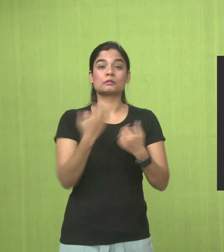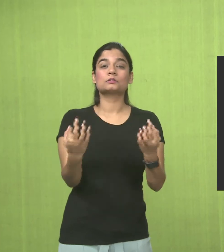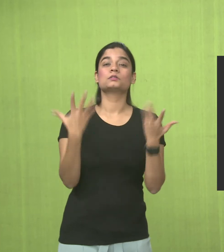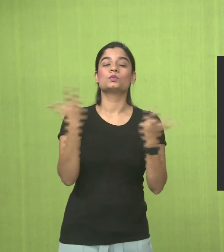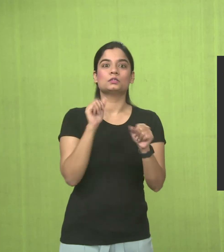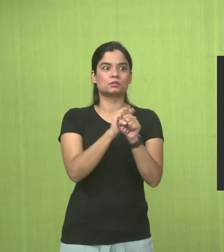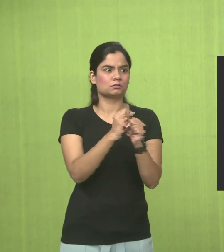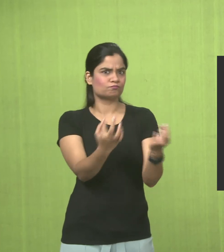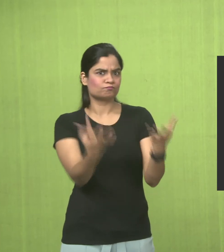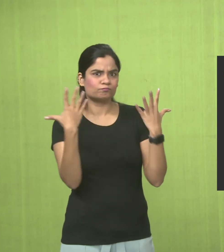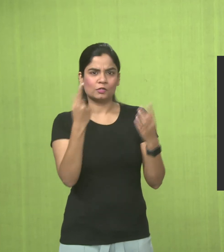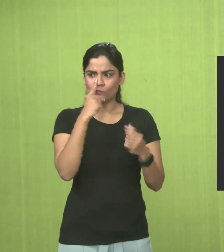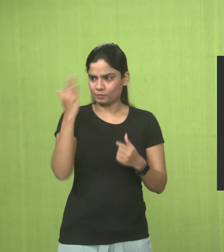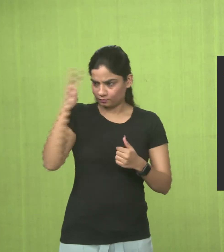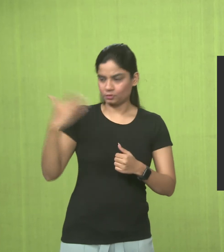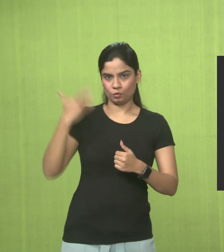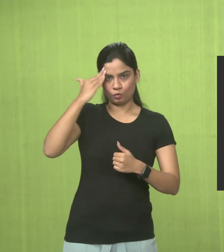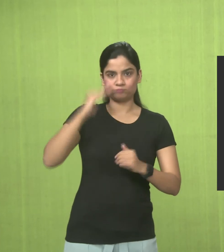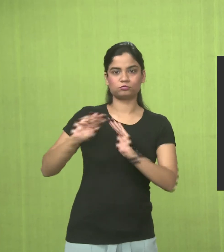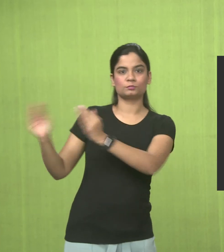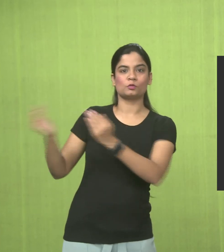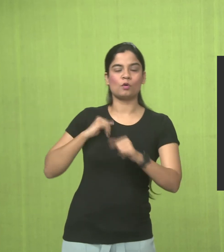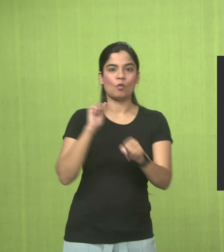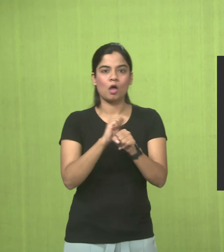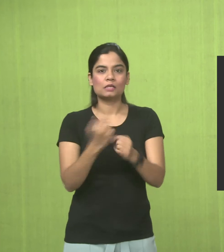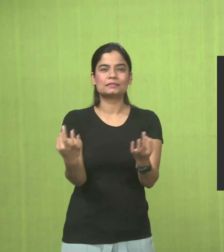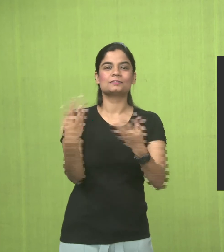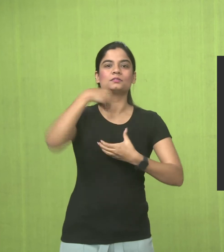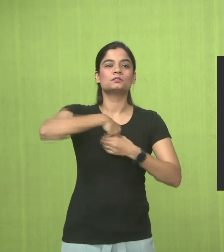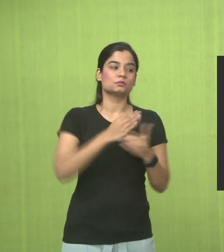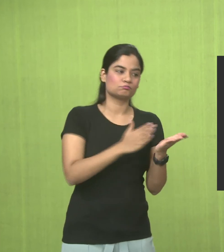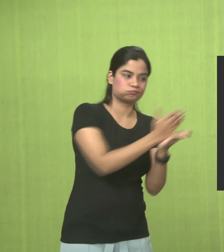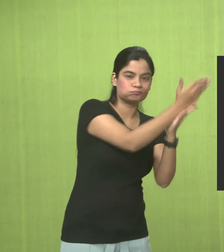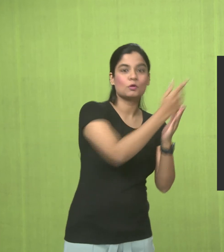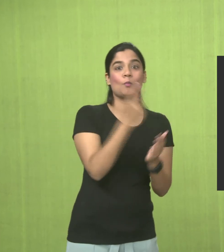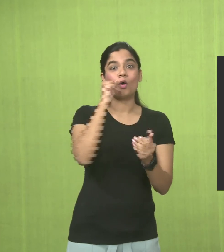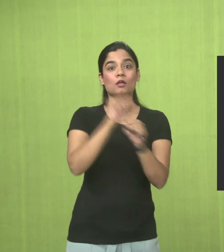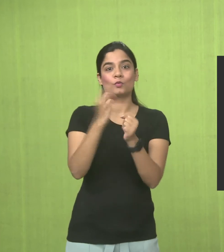Home science helps both boys and girls in identifying their vocations.